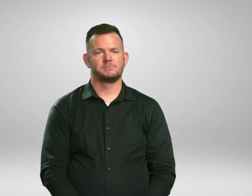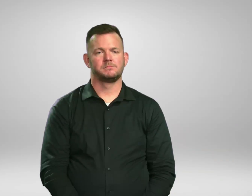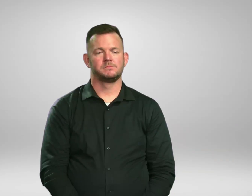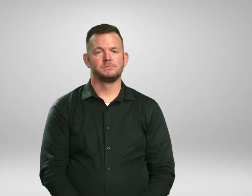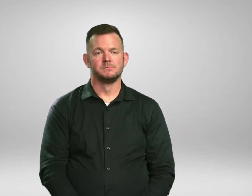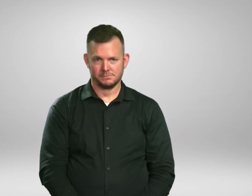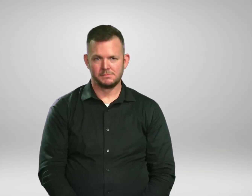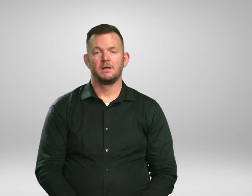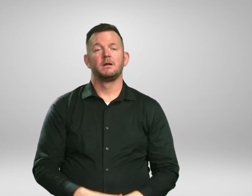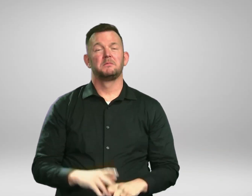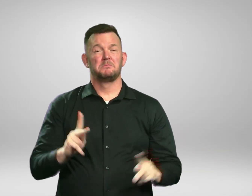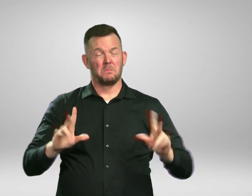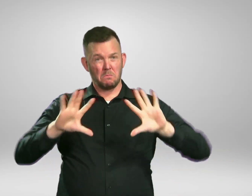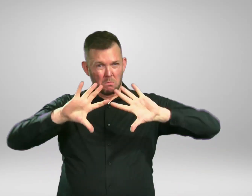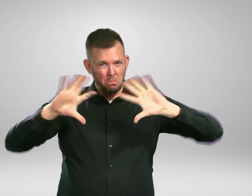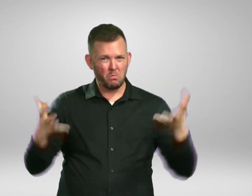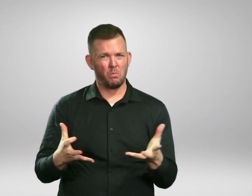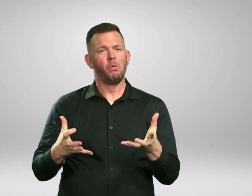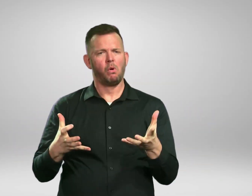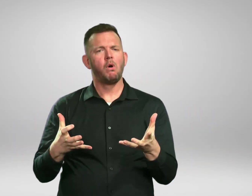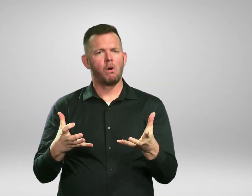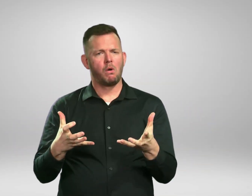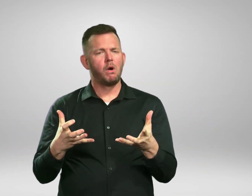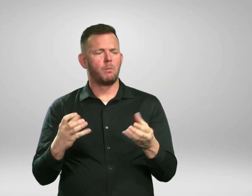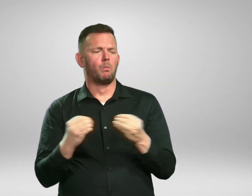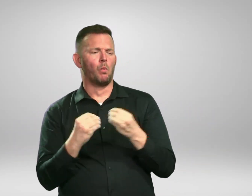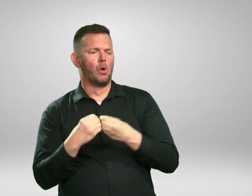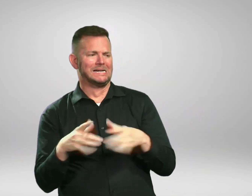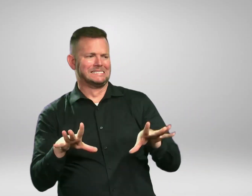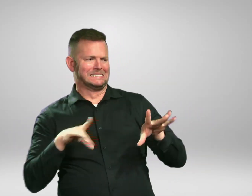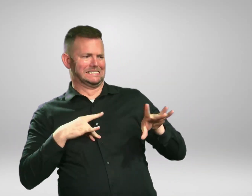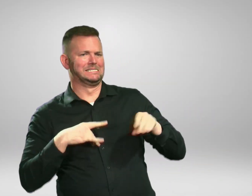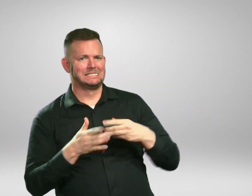risk include people 60 and older,